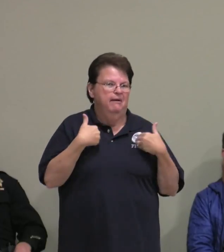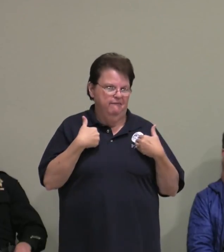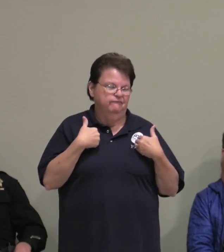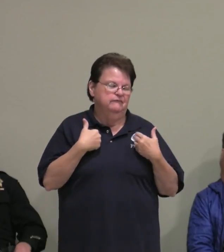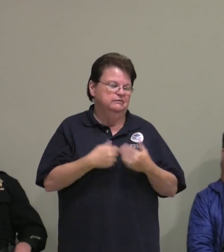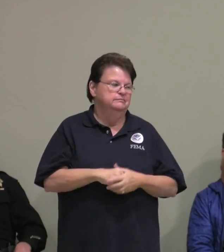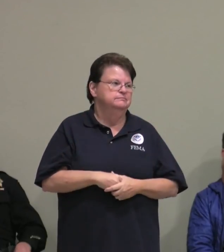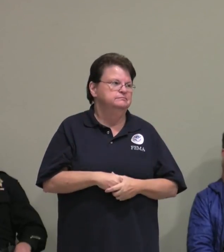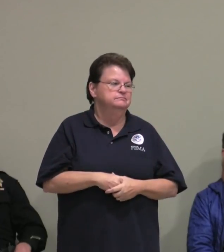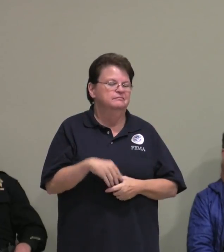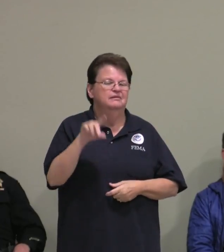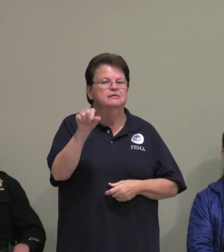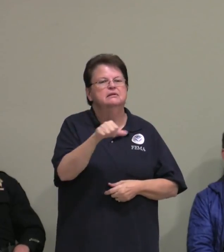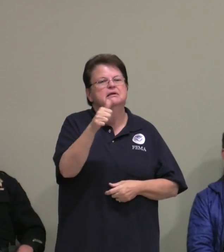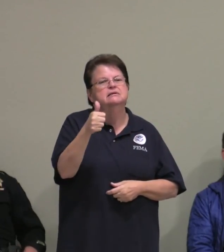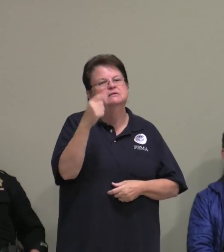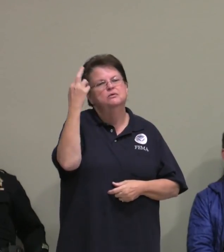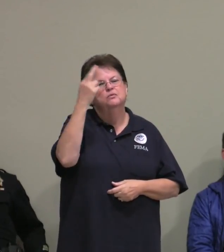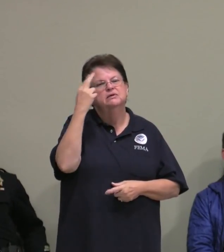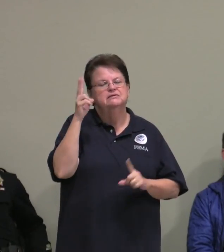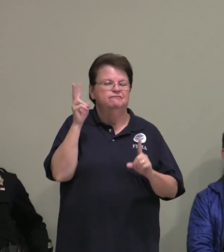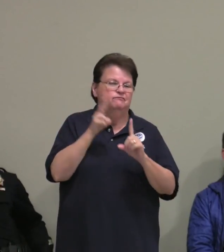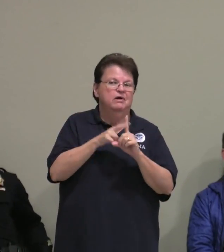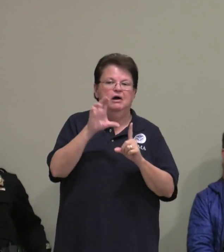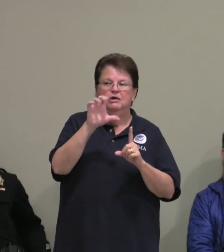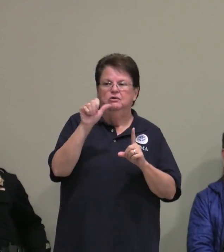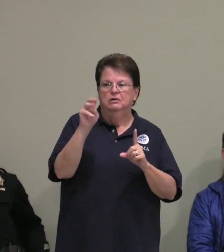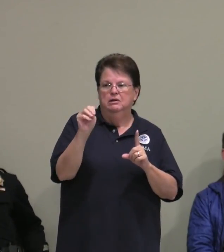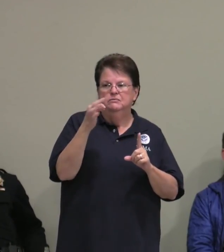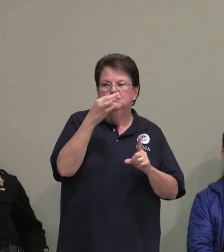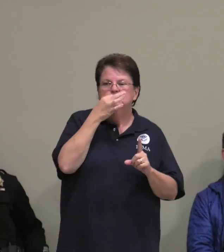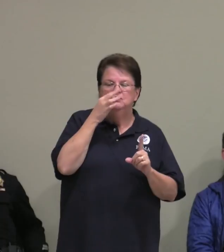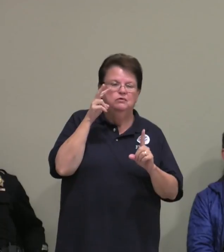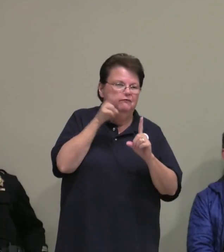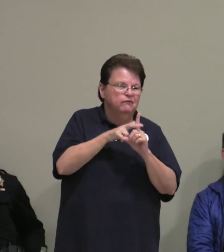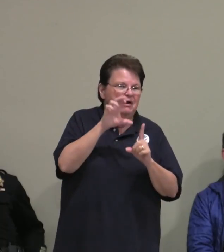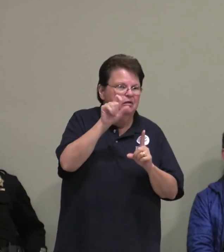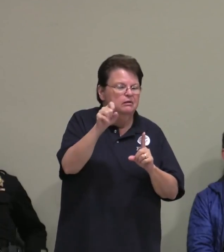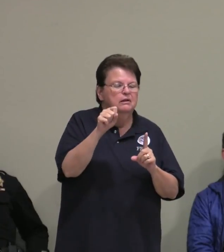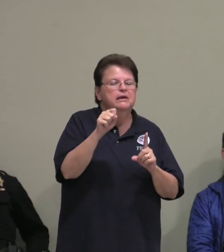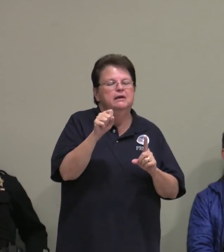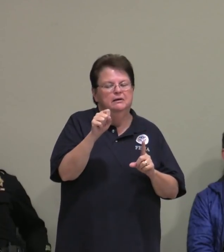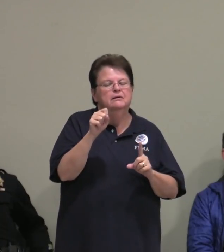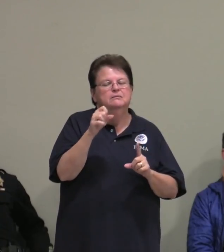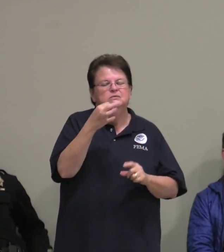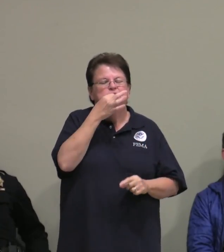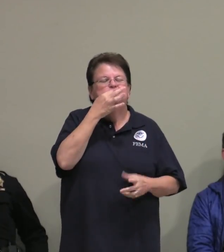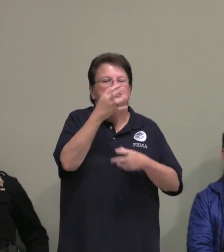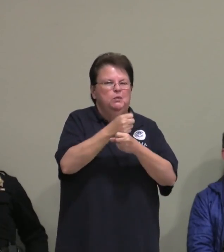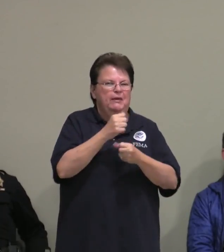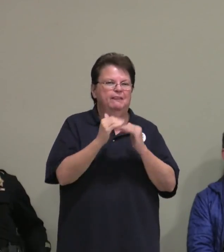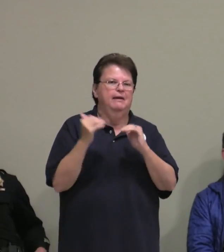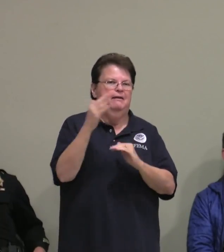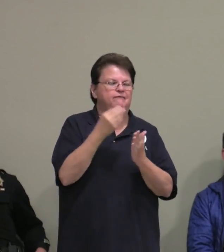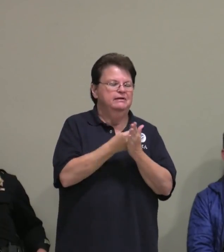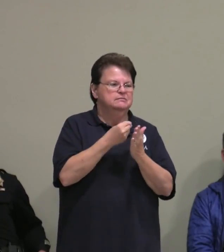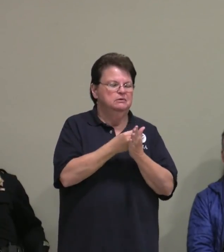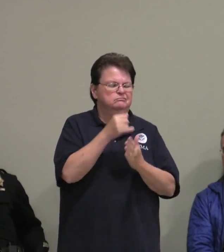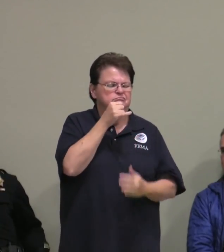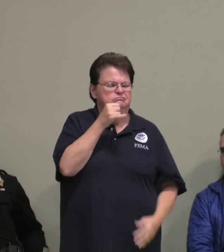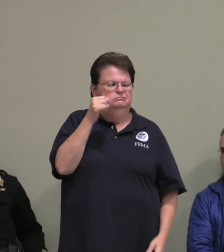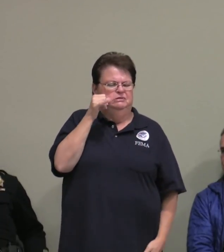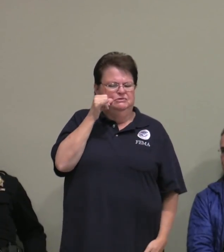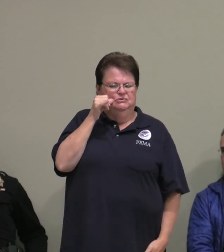And that's another reason to file your claim. The sooner you file your claim, the sooner you can get that advance money. In addition, just yesterday,